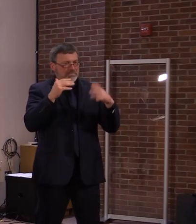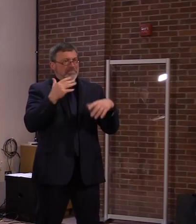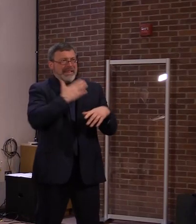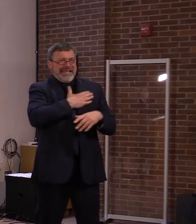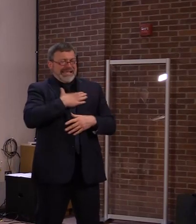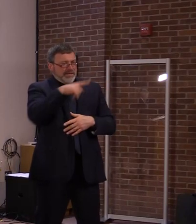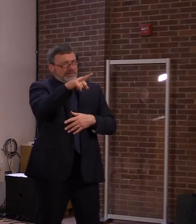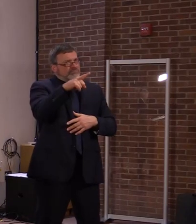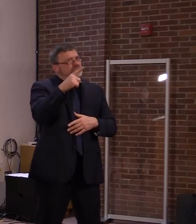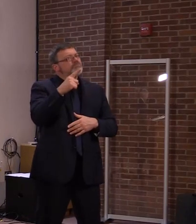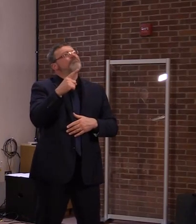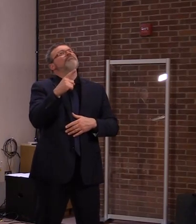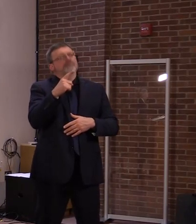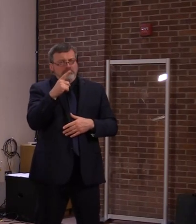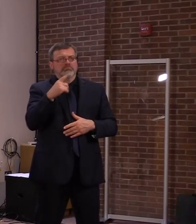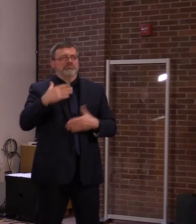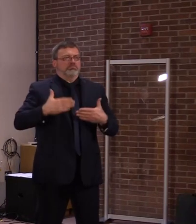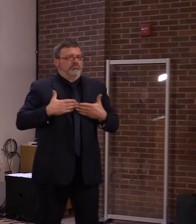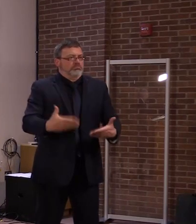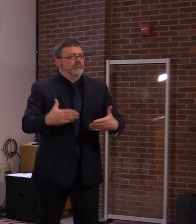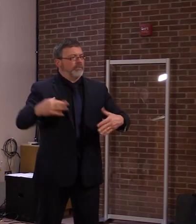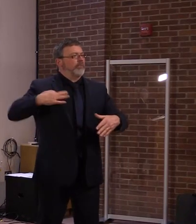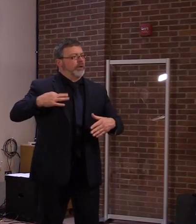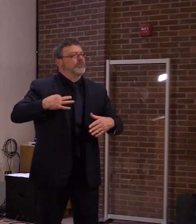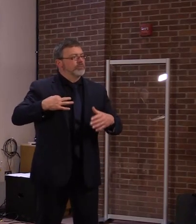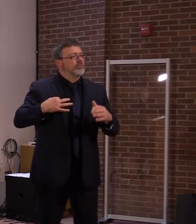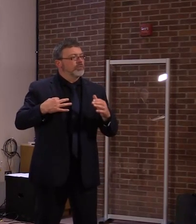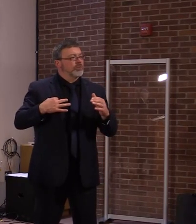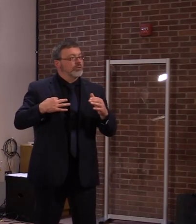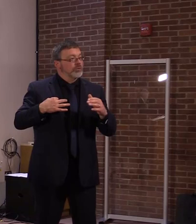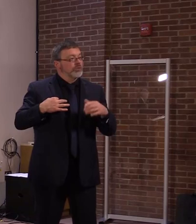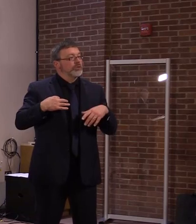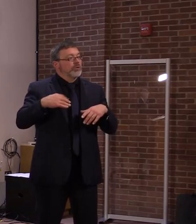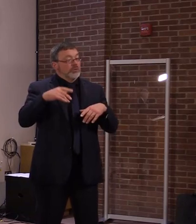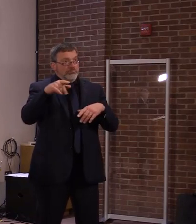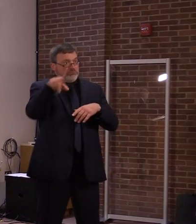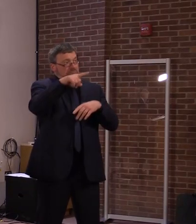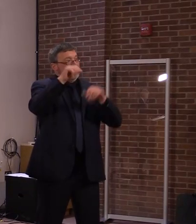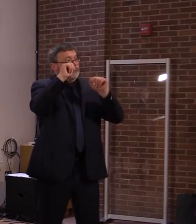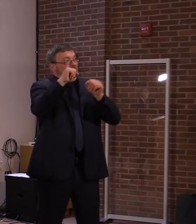join MRC, you can join MRC by going online to